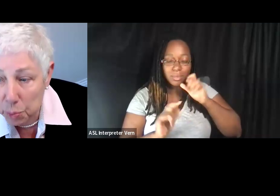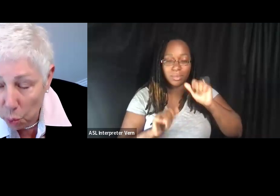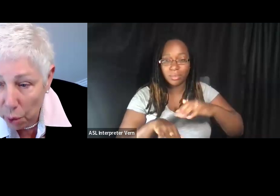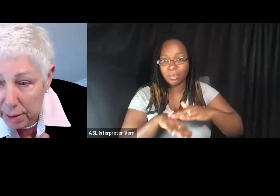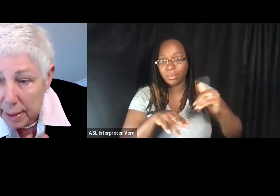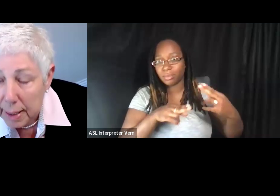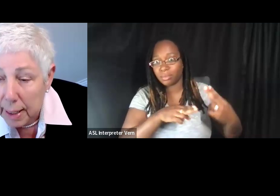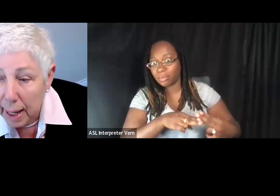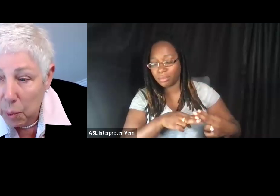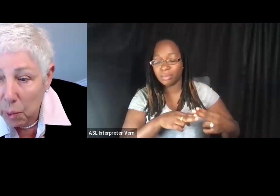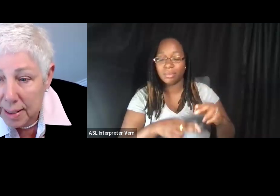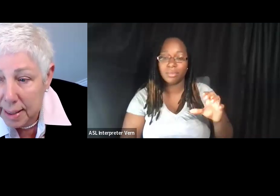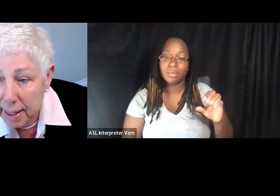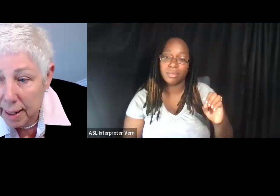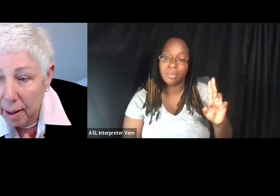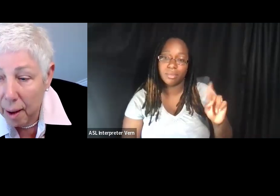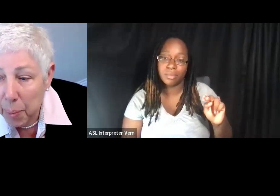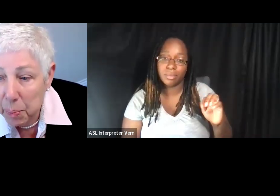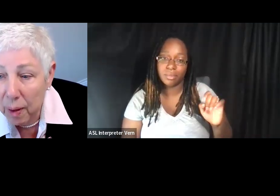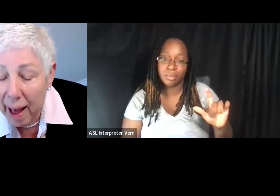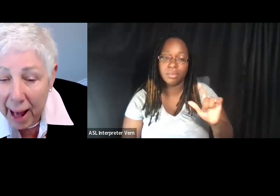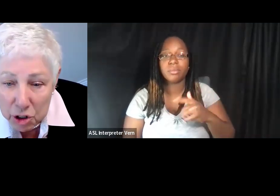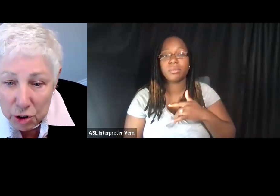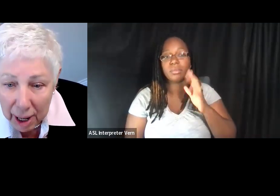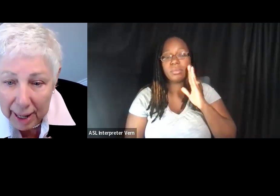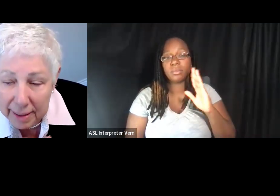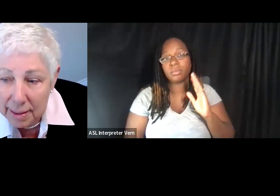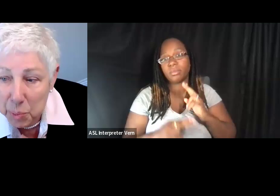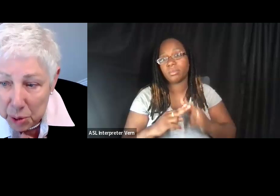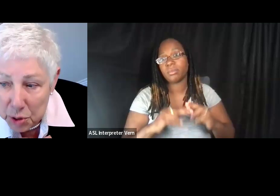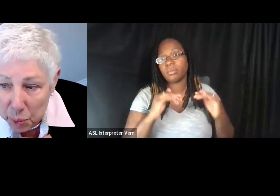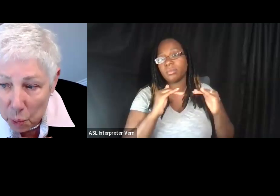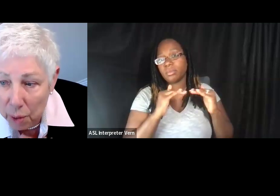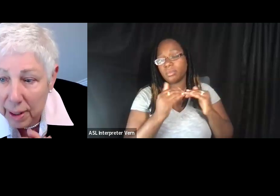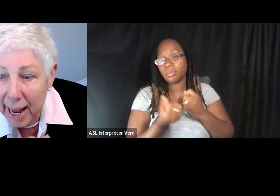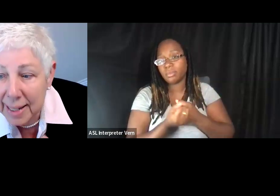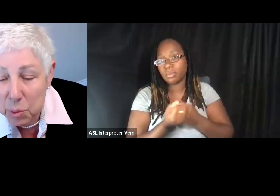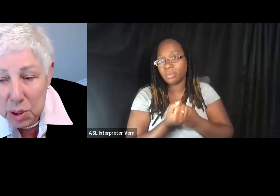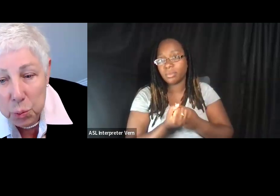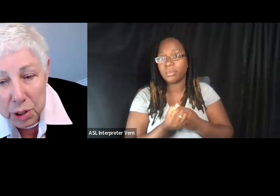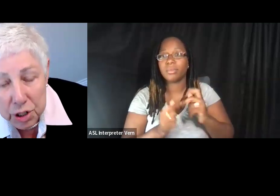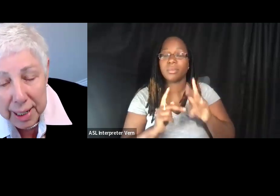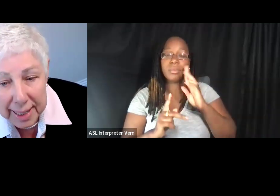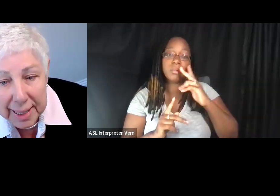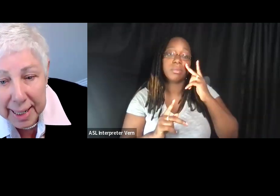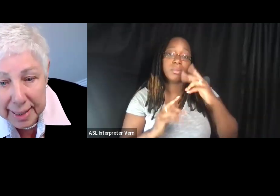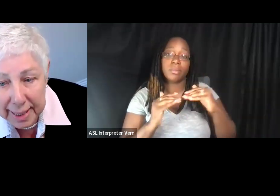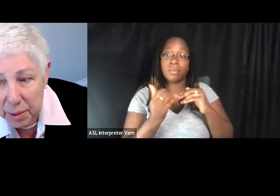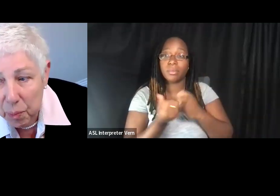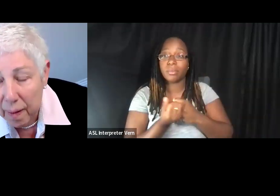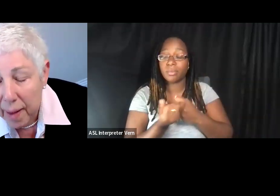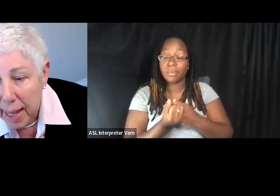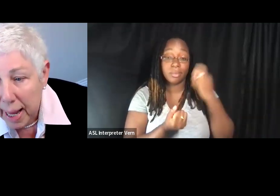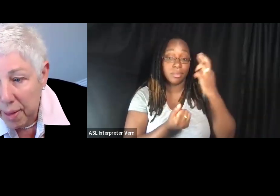peer support. And we want to see people actualize peer support as it was originally